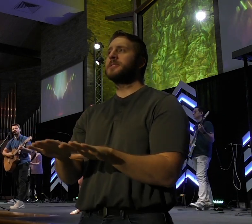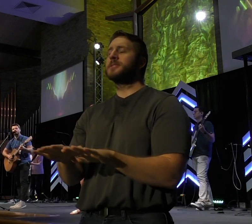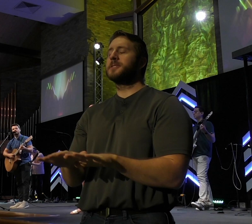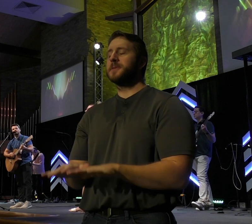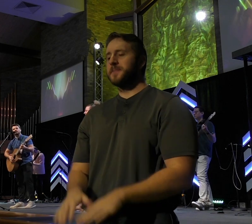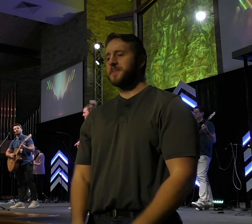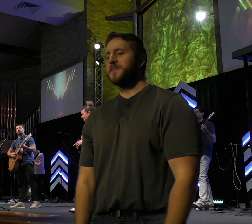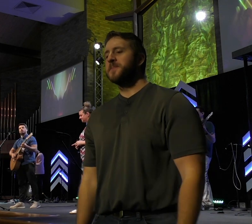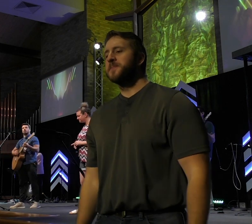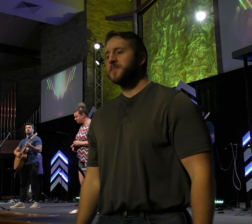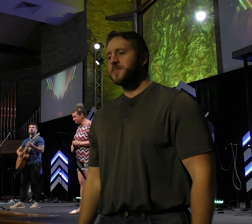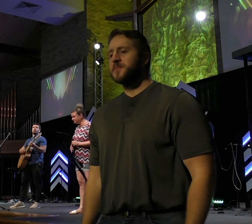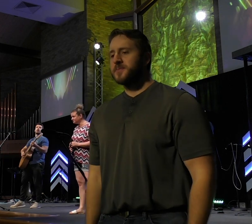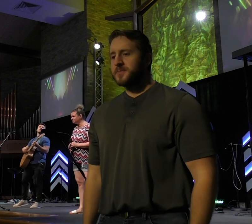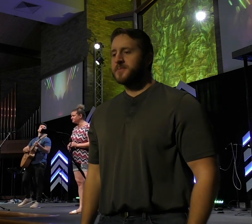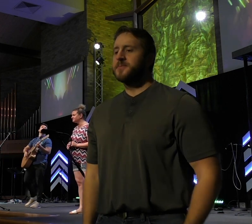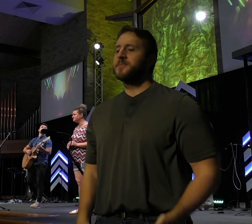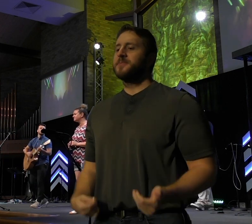ground.